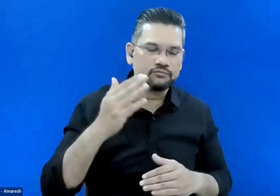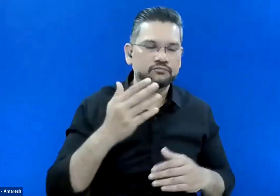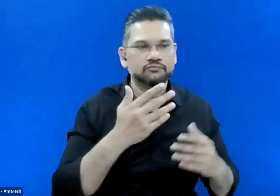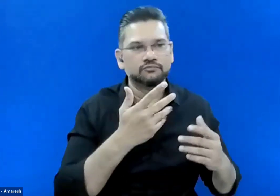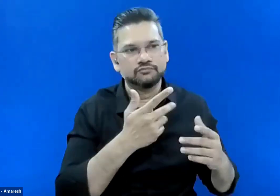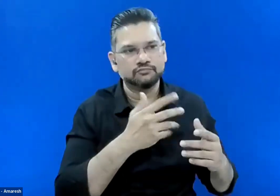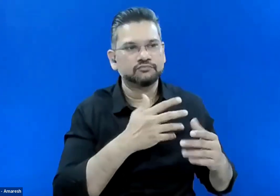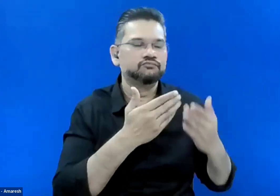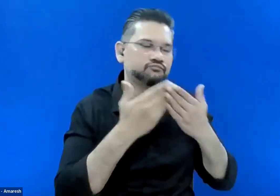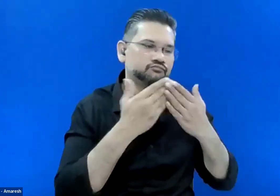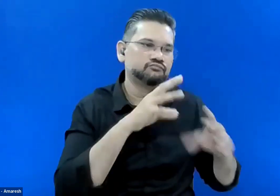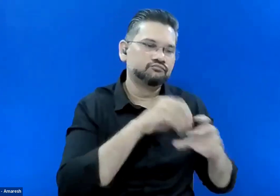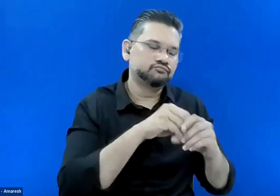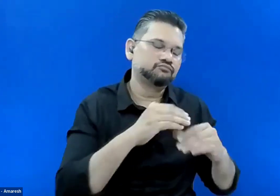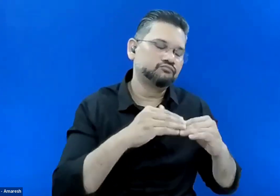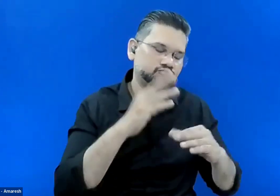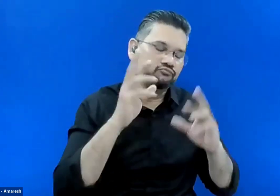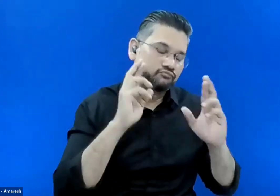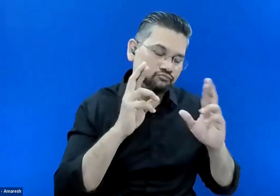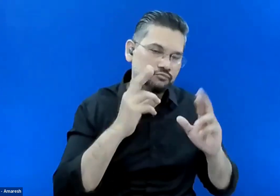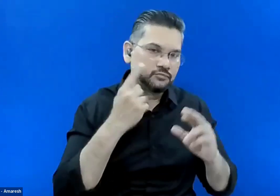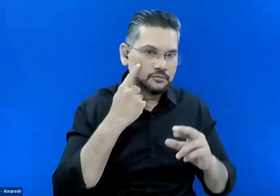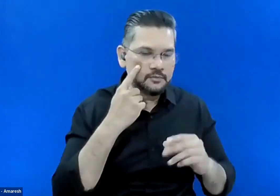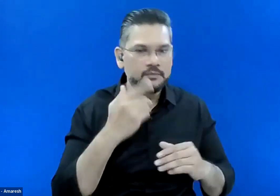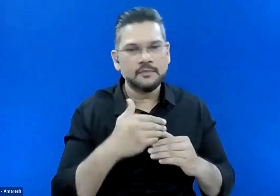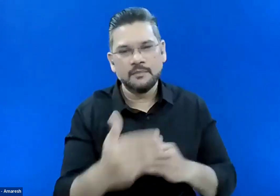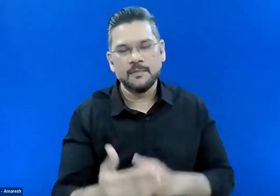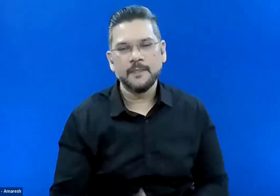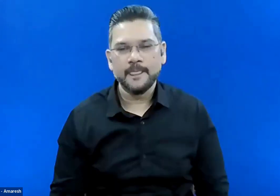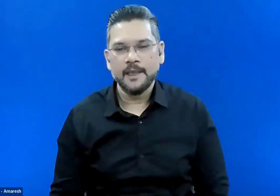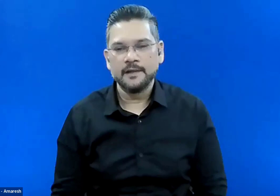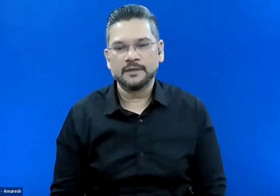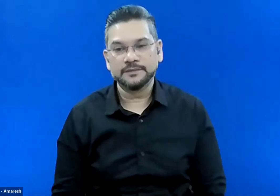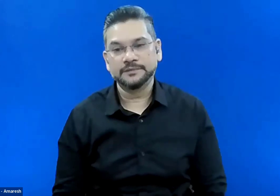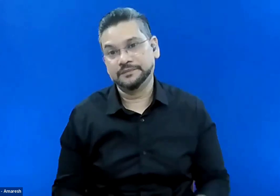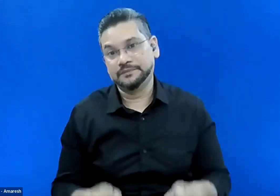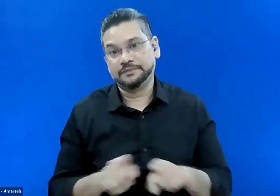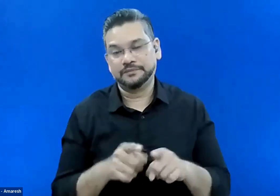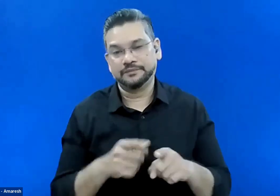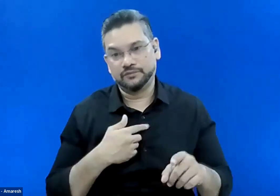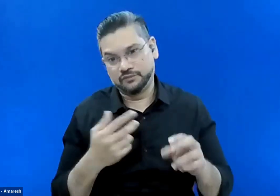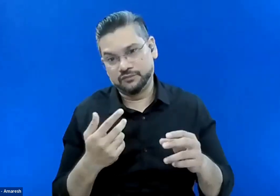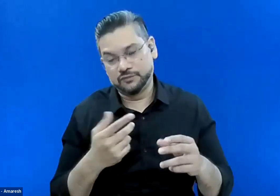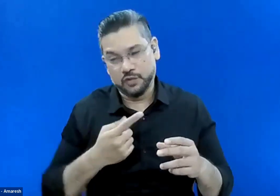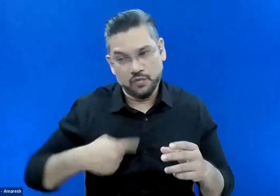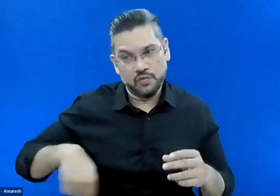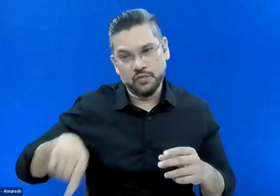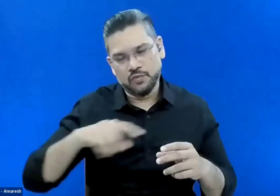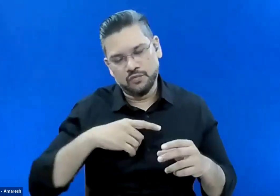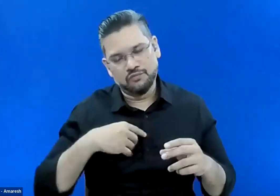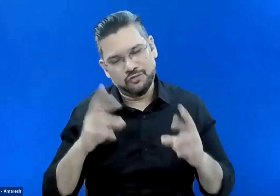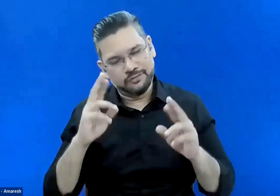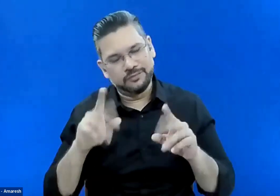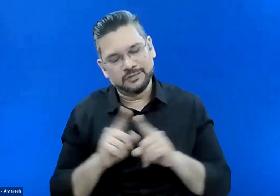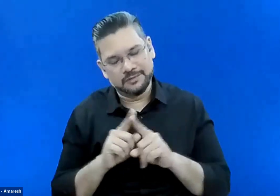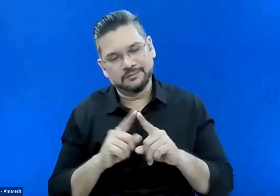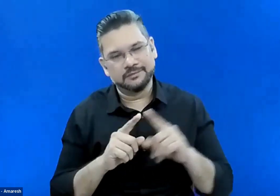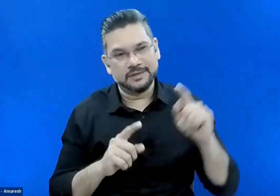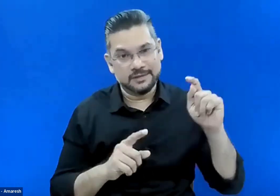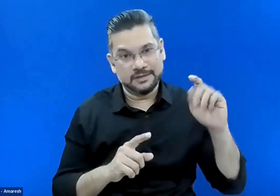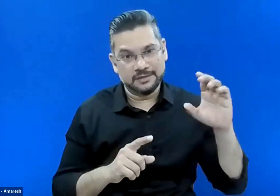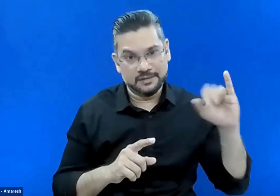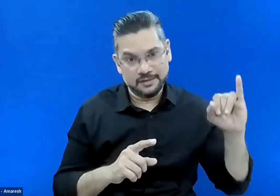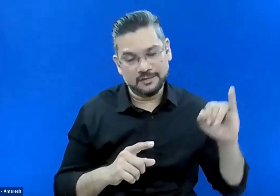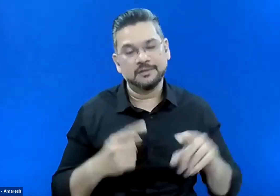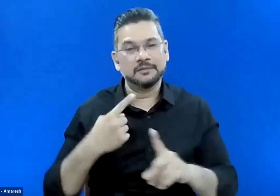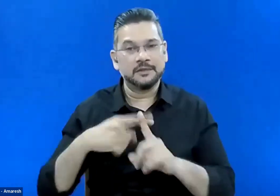institution in the future. And I hope, we hope that we, with the TCI, with the Indonesian Mental